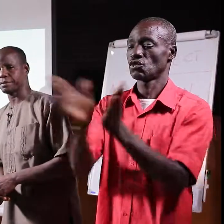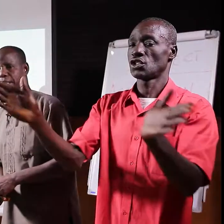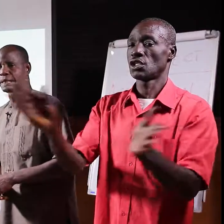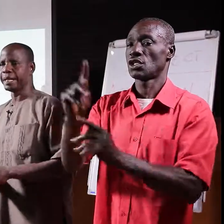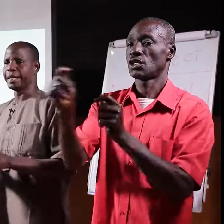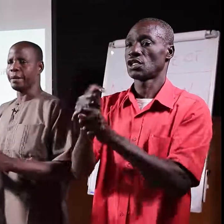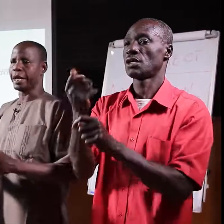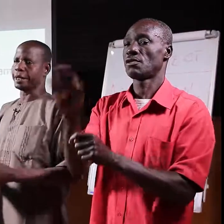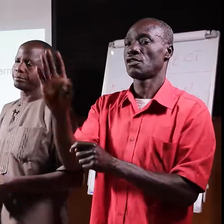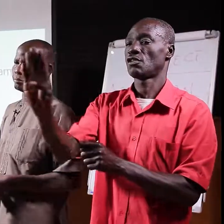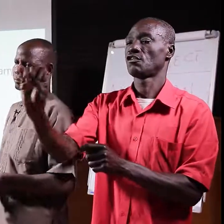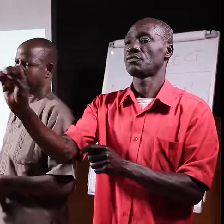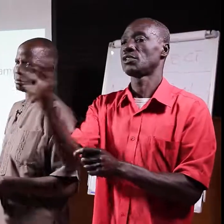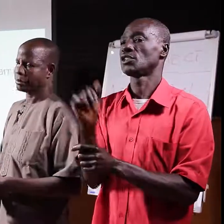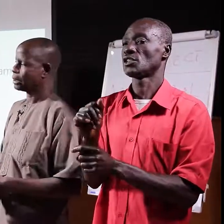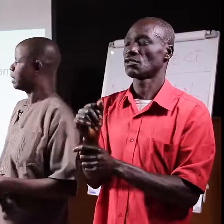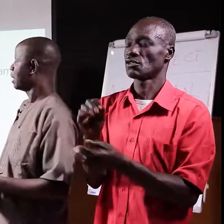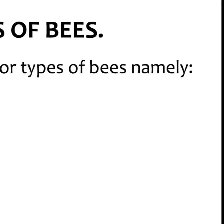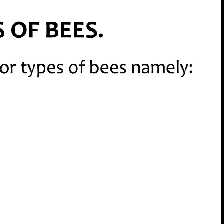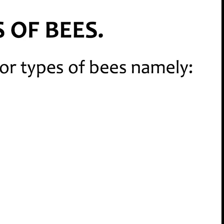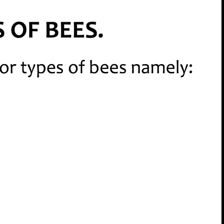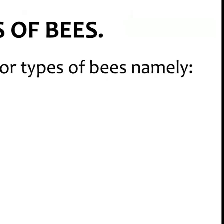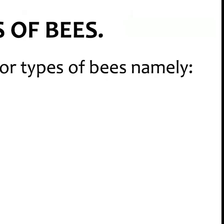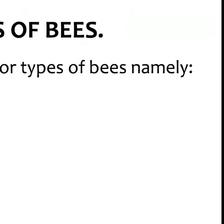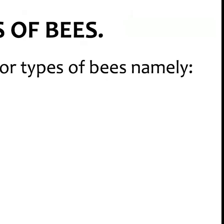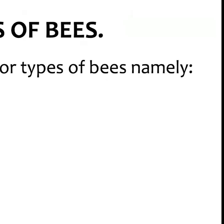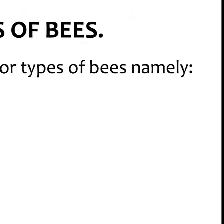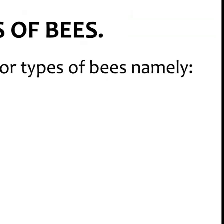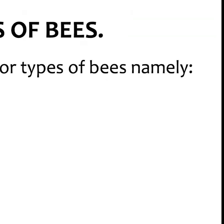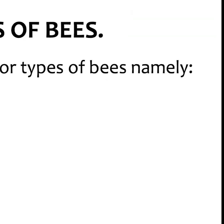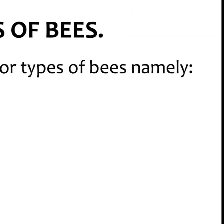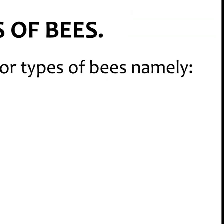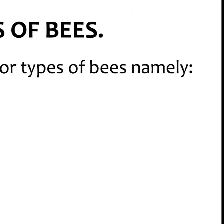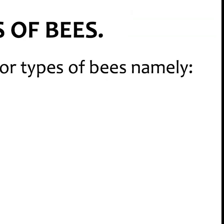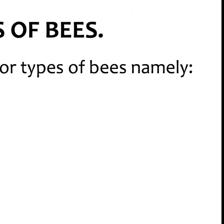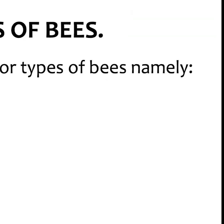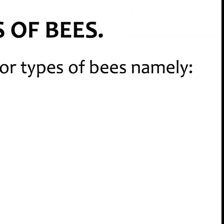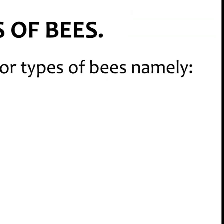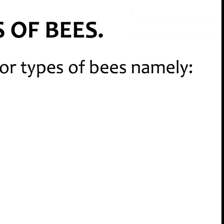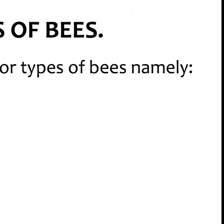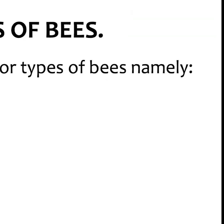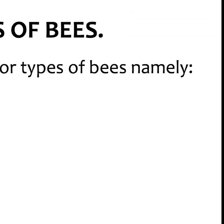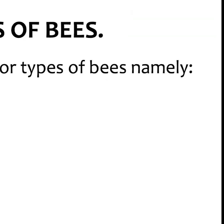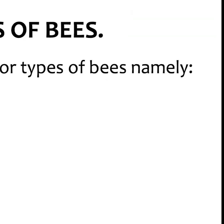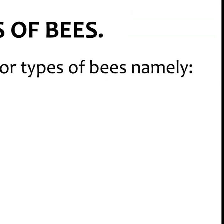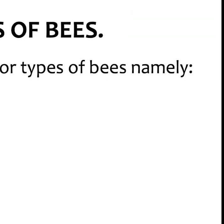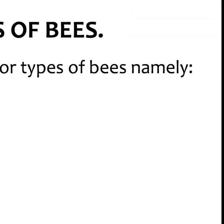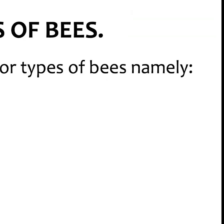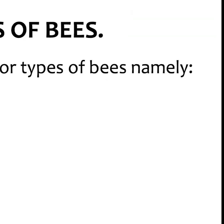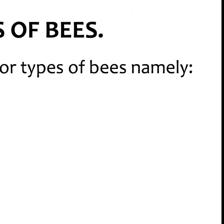Namely, one, indigenous bees.